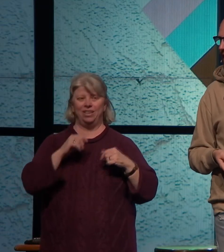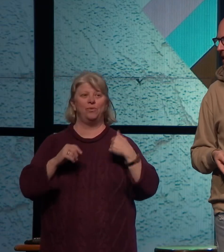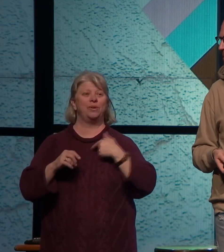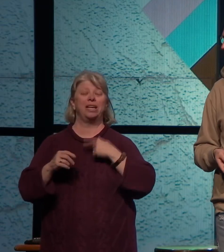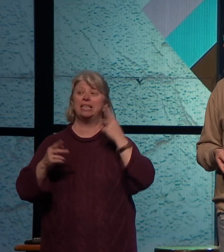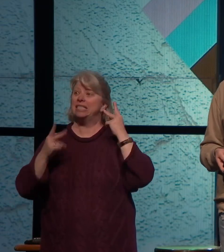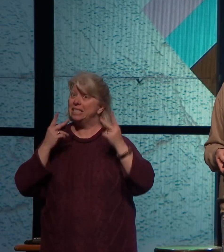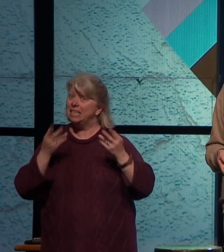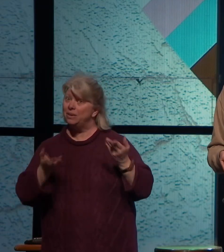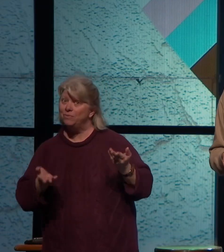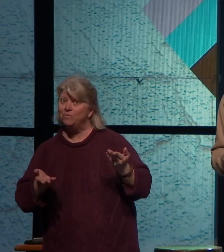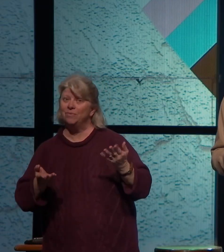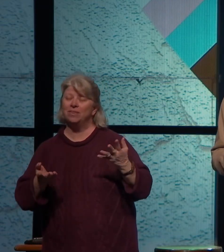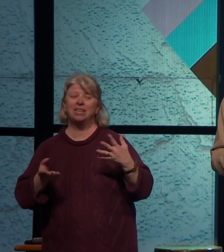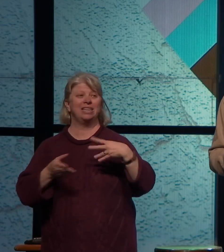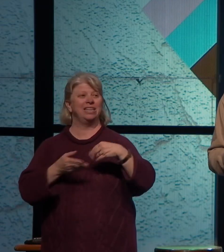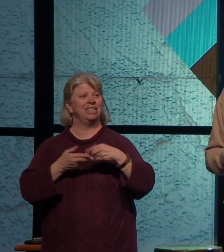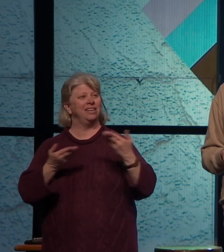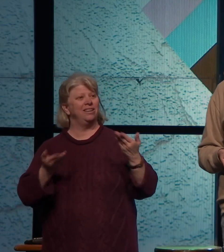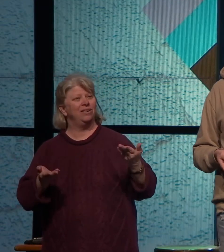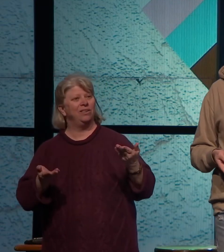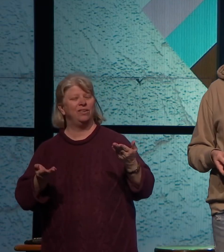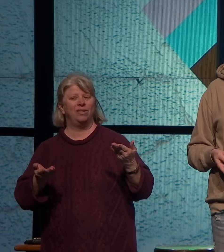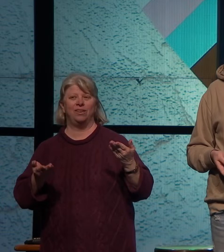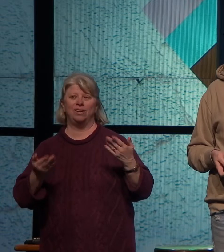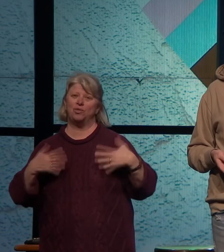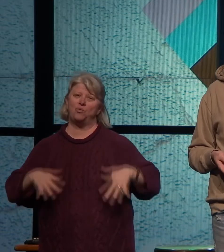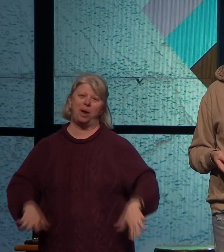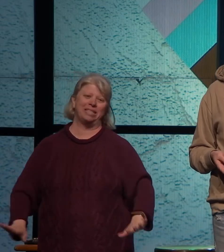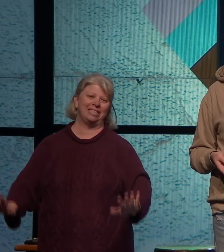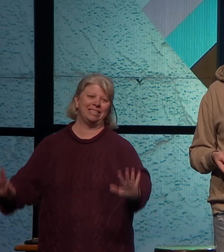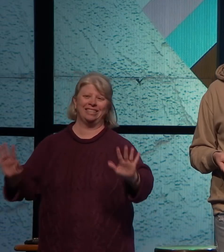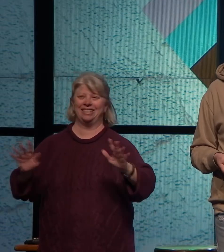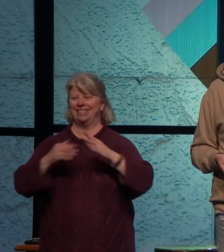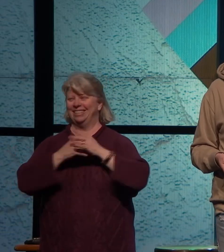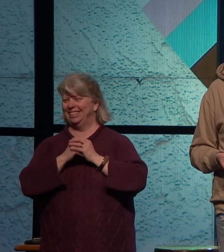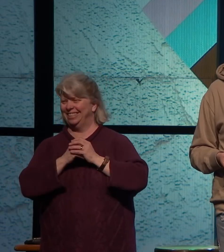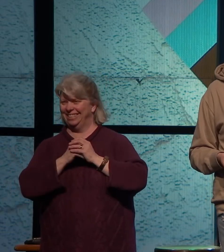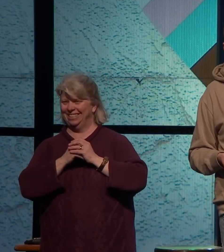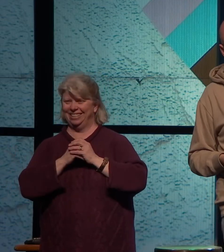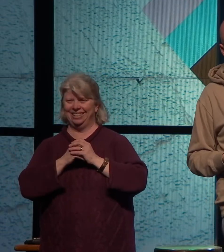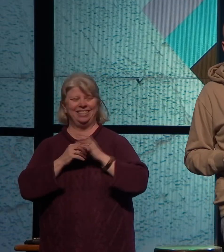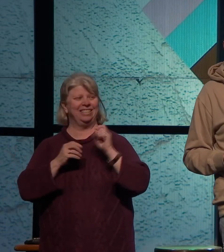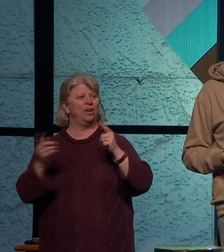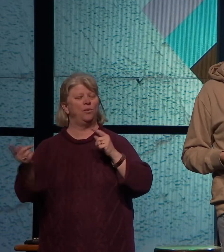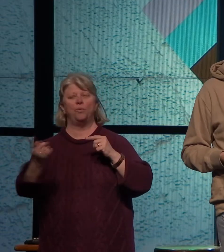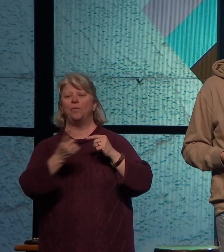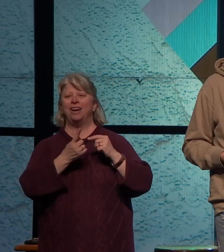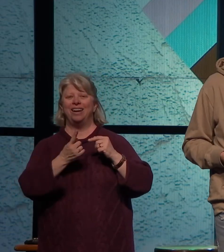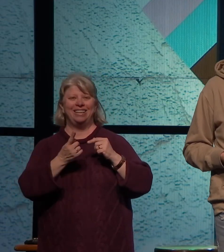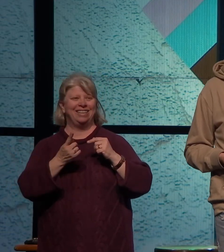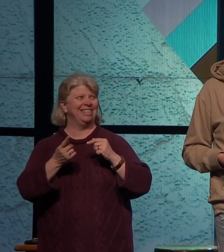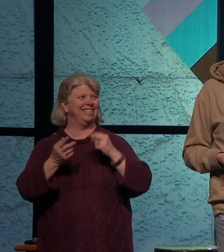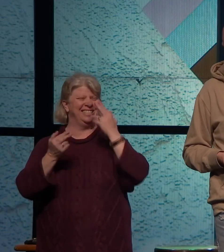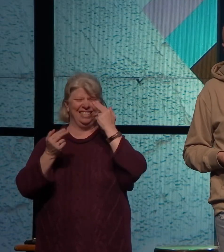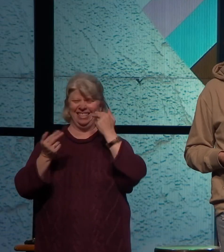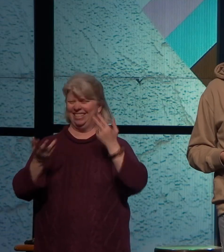could see him, and like, he's in his dress, okay, and he walks in.